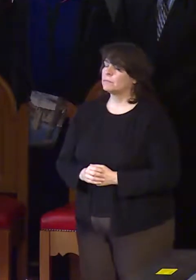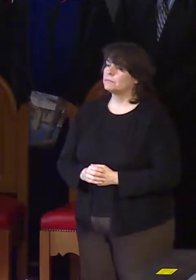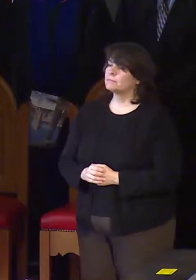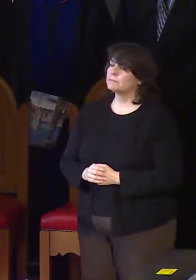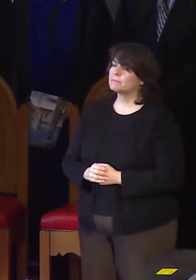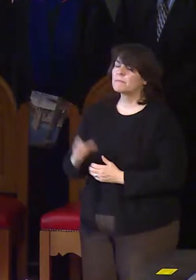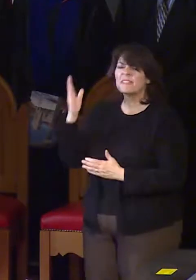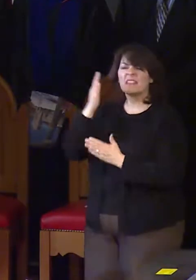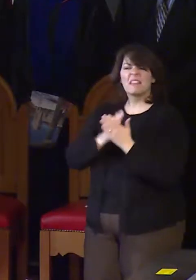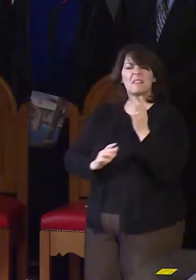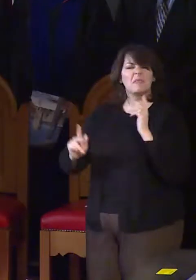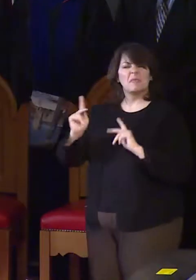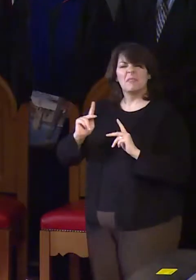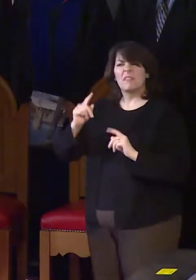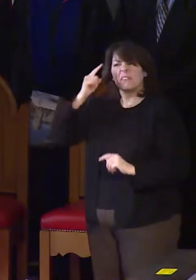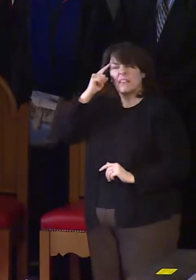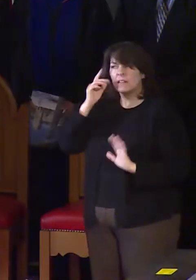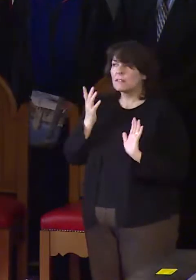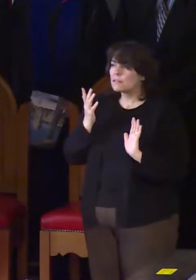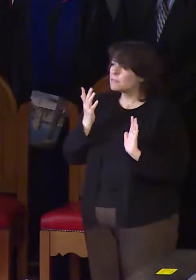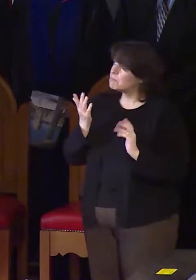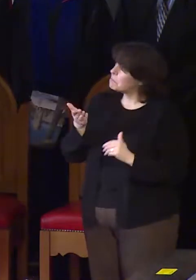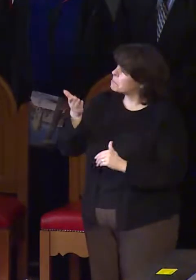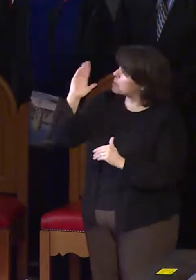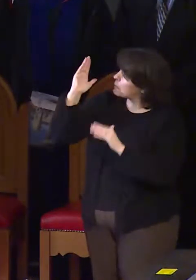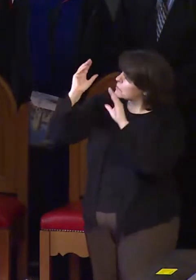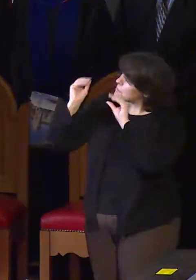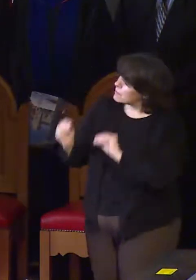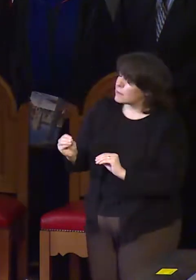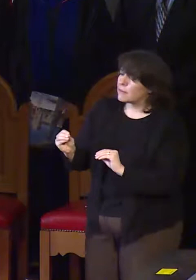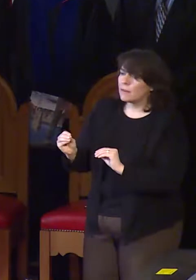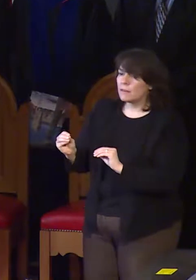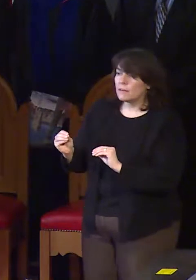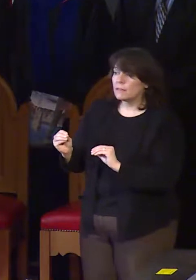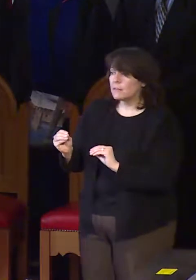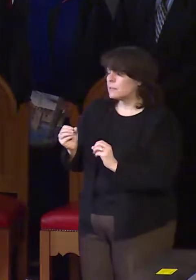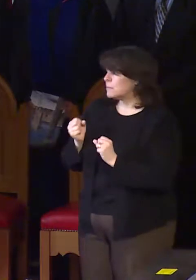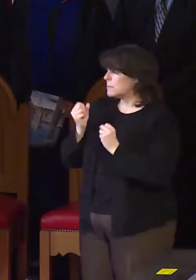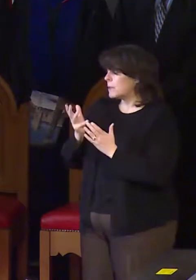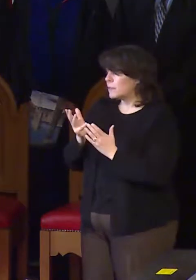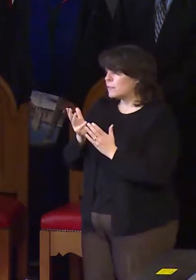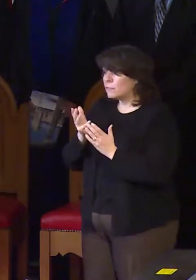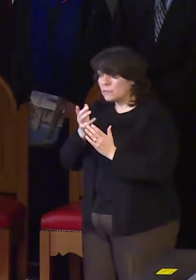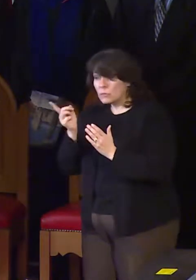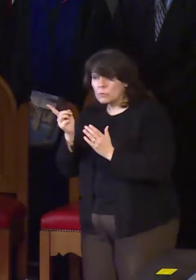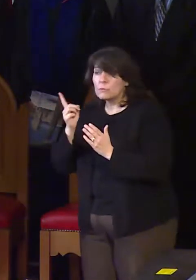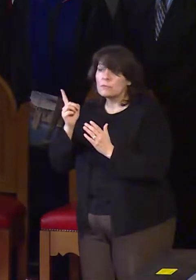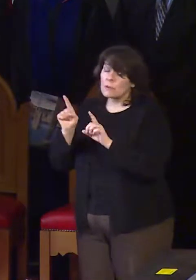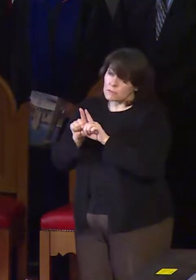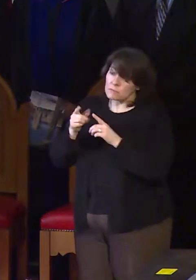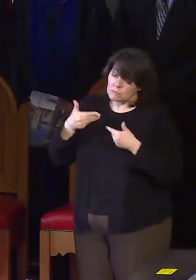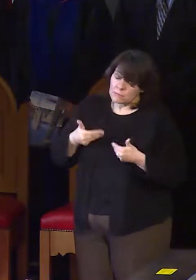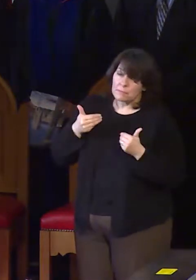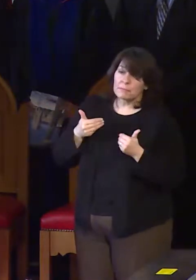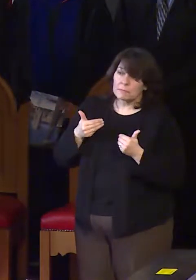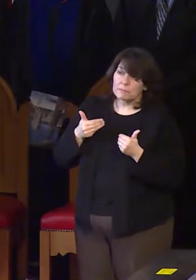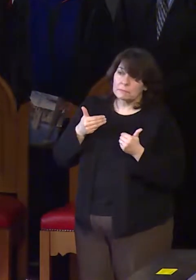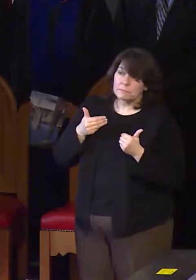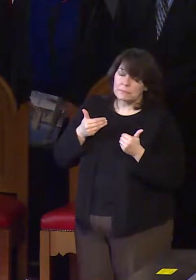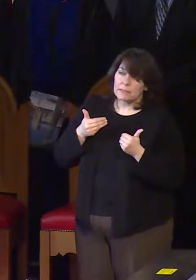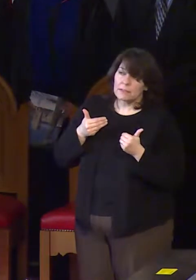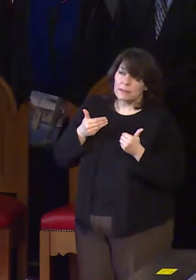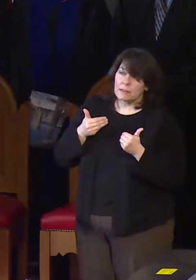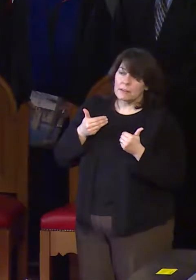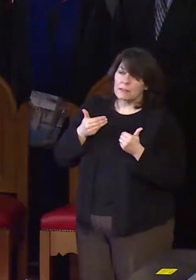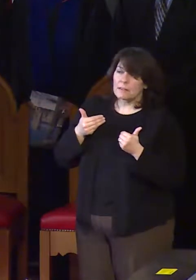Some people think that if there's no higher power behind the universe, as many of you, including me, have concluded, there